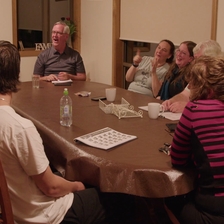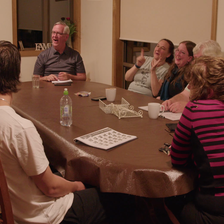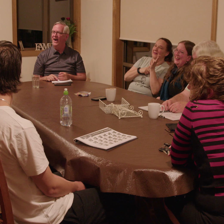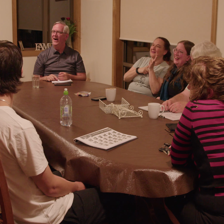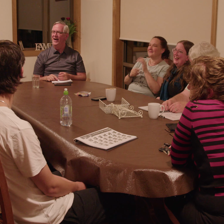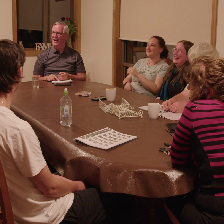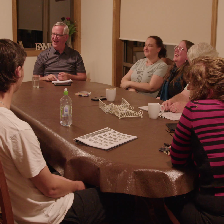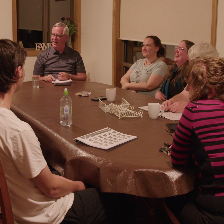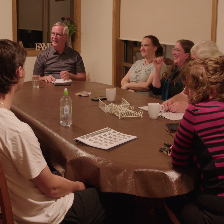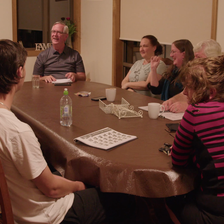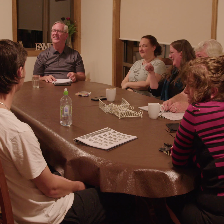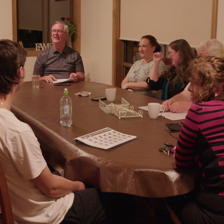R-O-L. Carol.